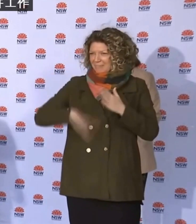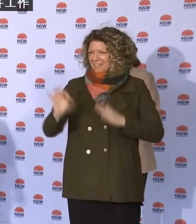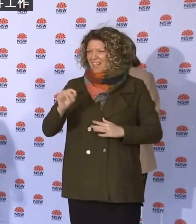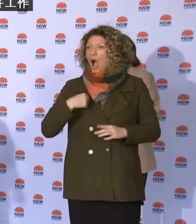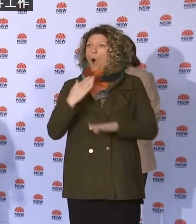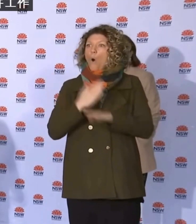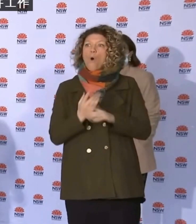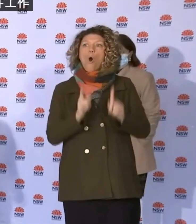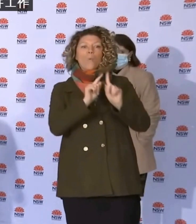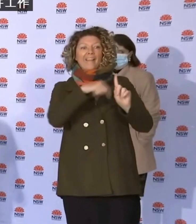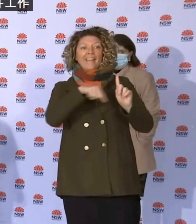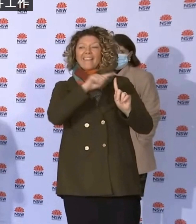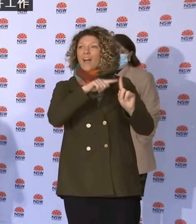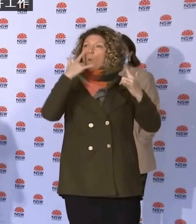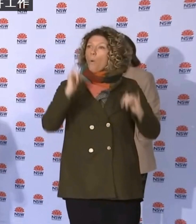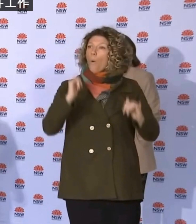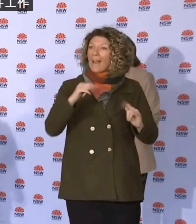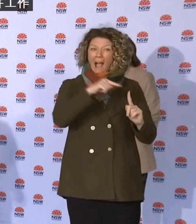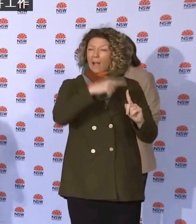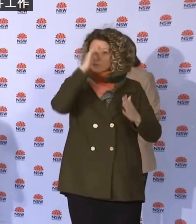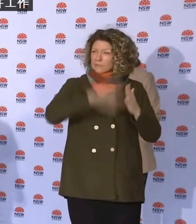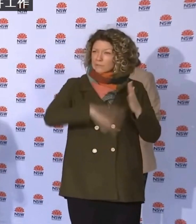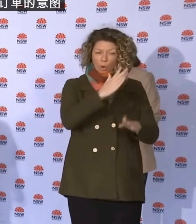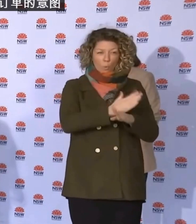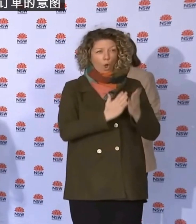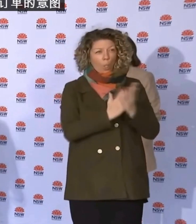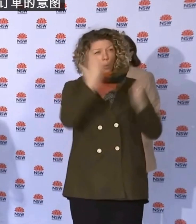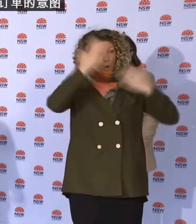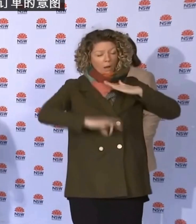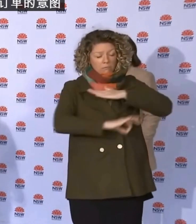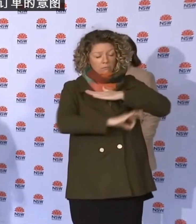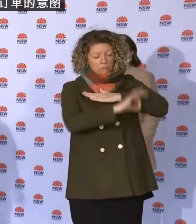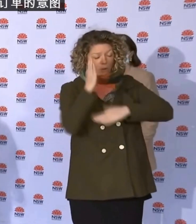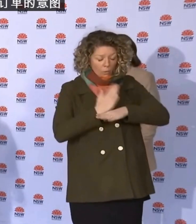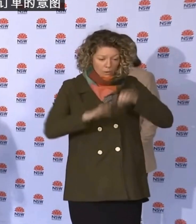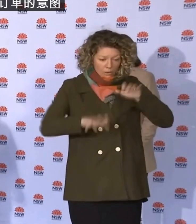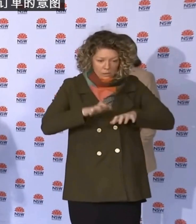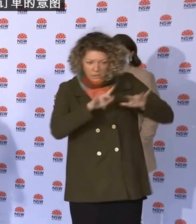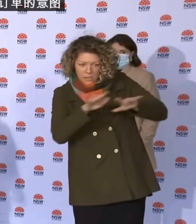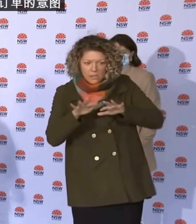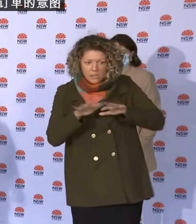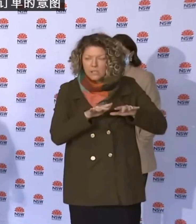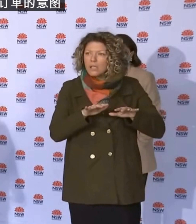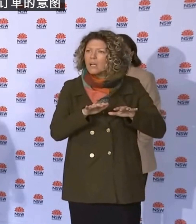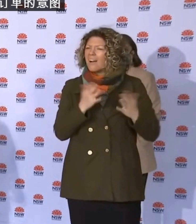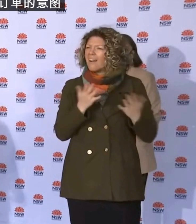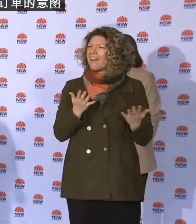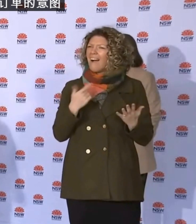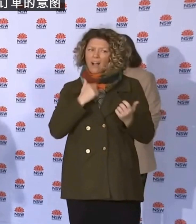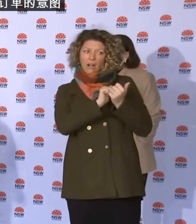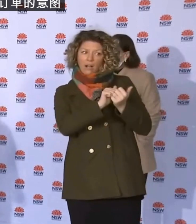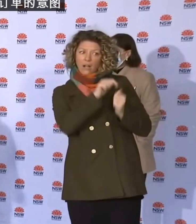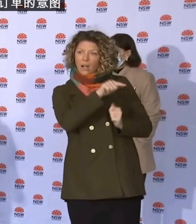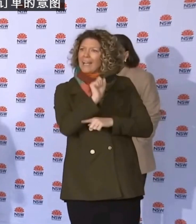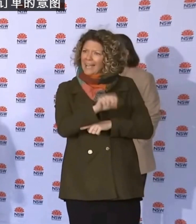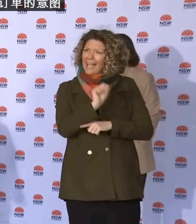orders in the middle of the night, throughout the night, and worked. I think what's really important is we convey the intent of the